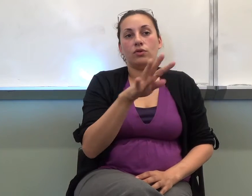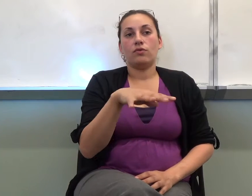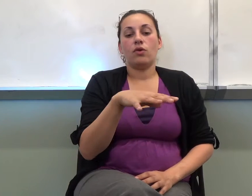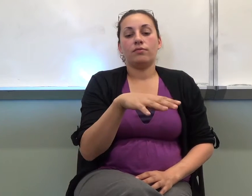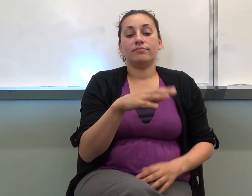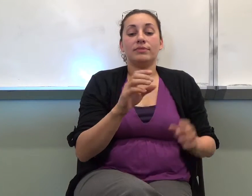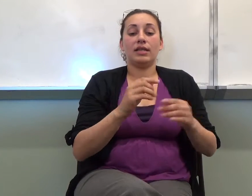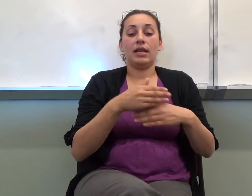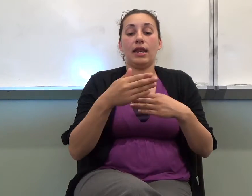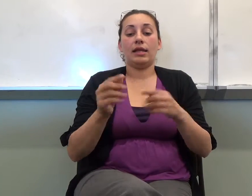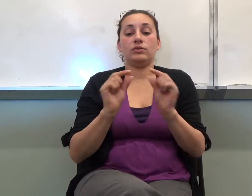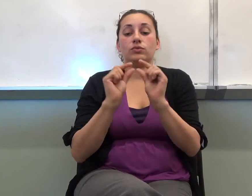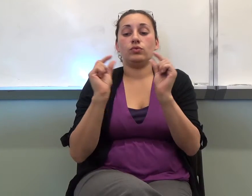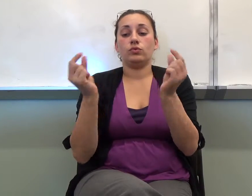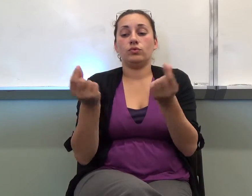45 to 49.